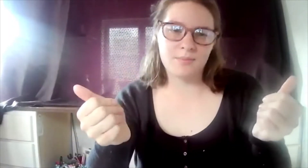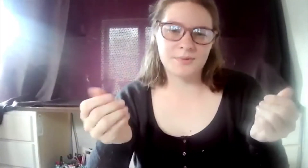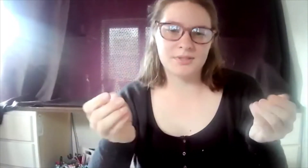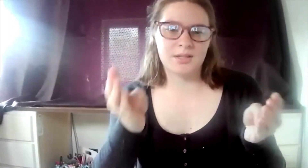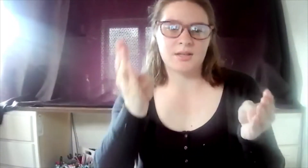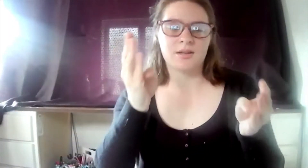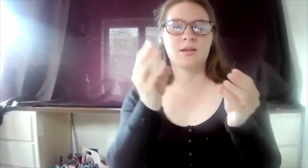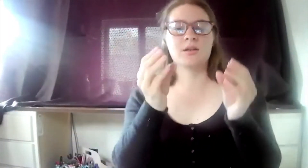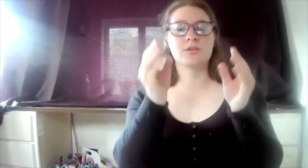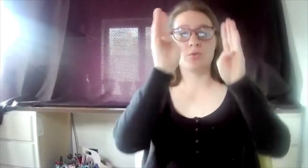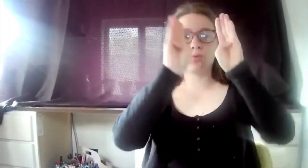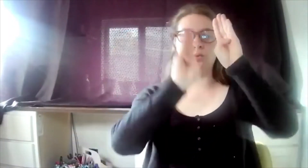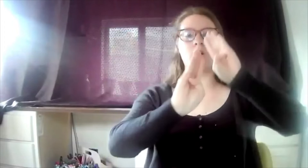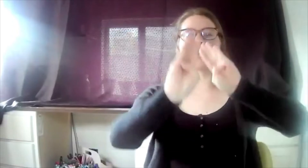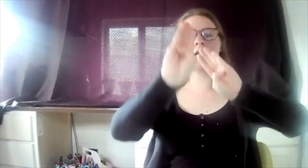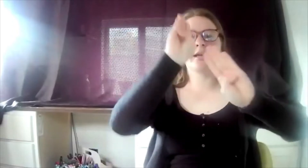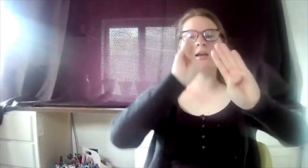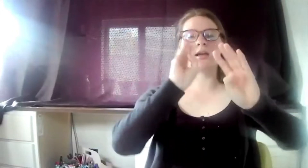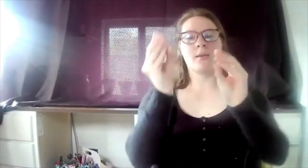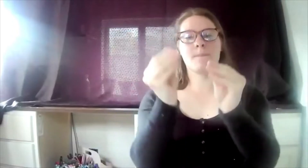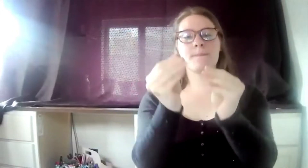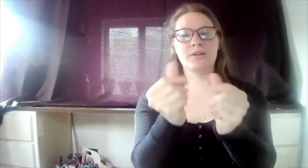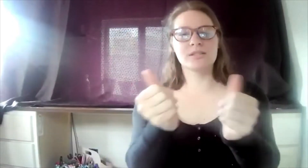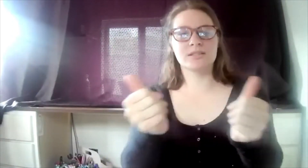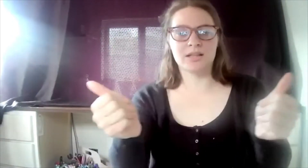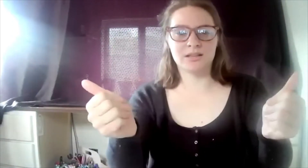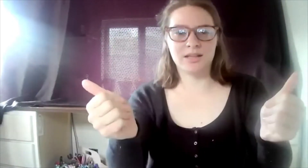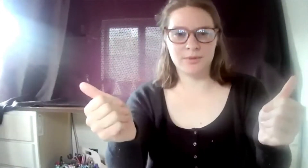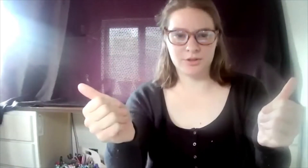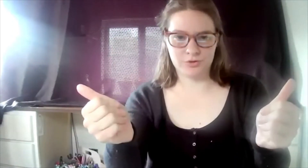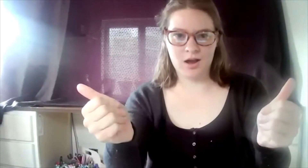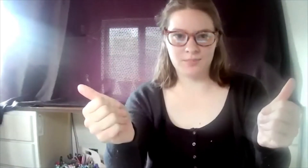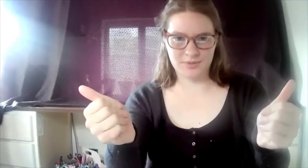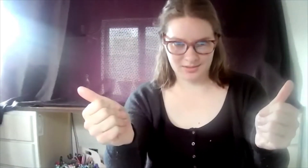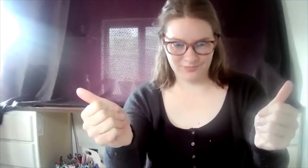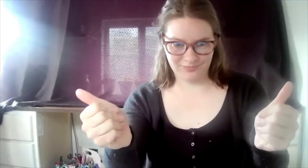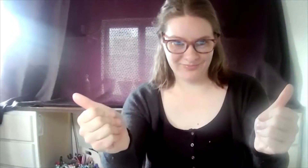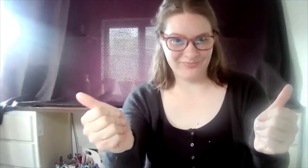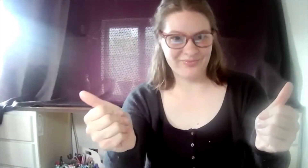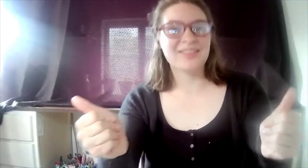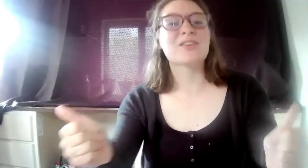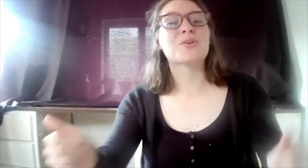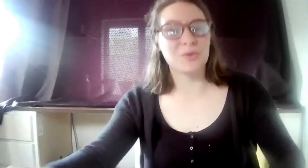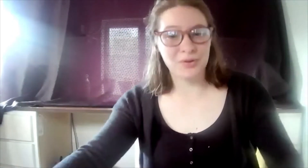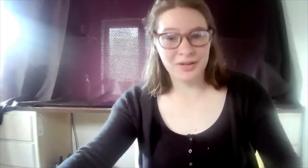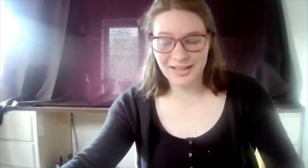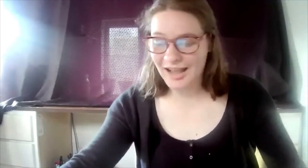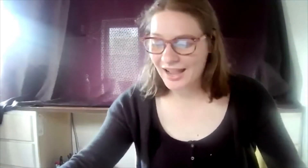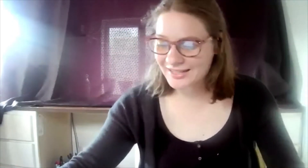drops. So worry melts like lemon drops. Good, guys.